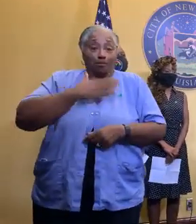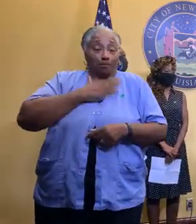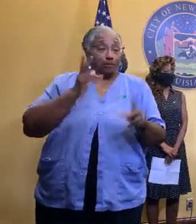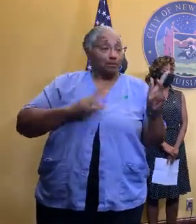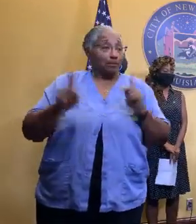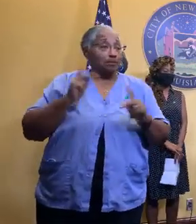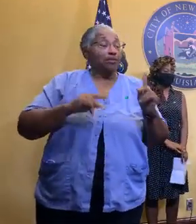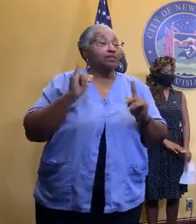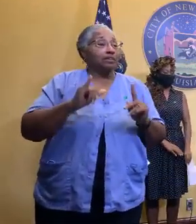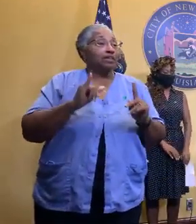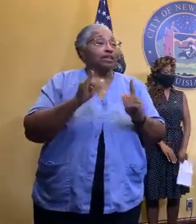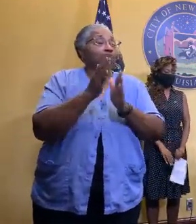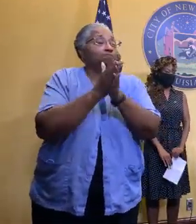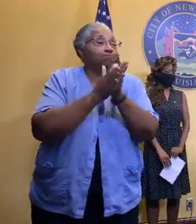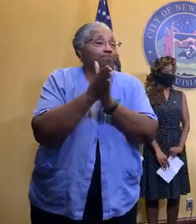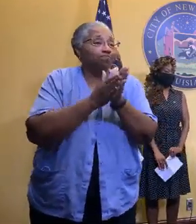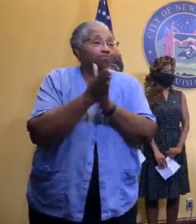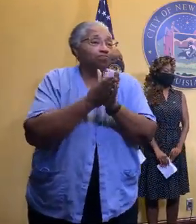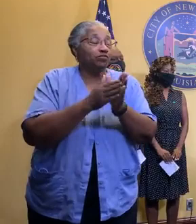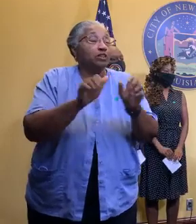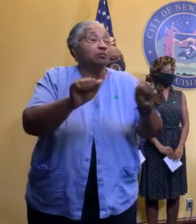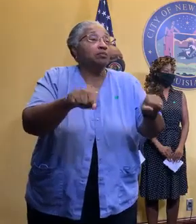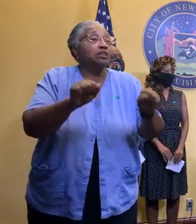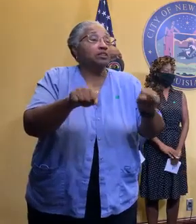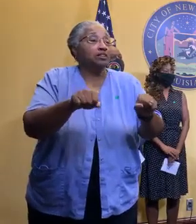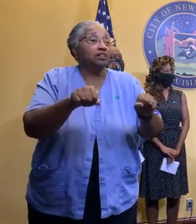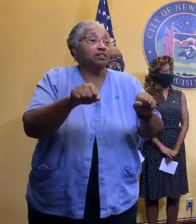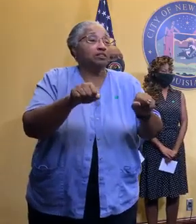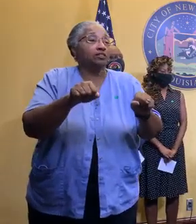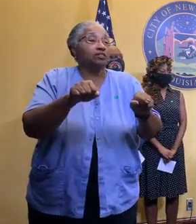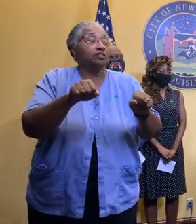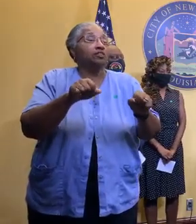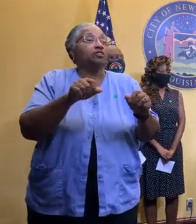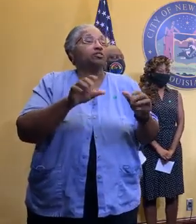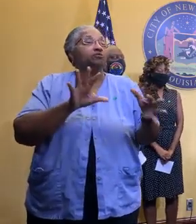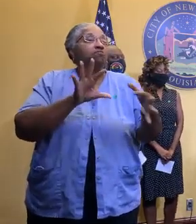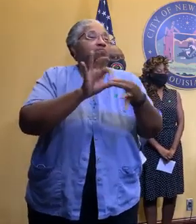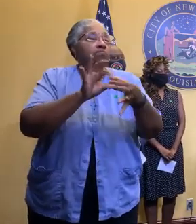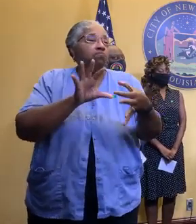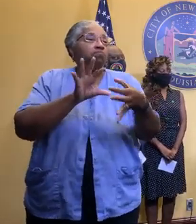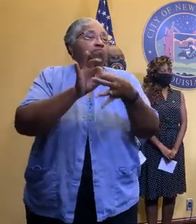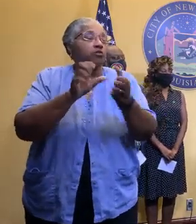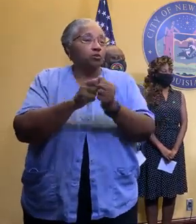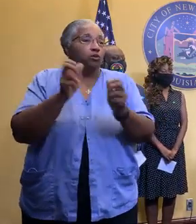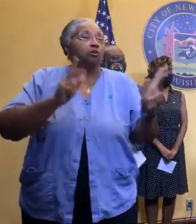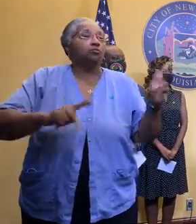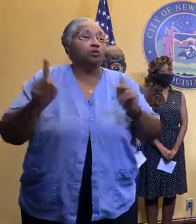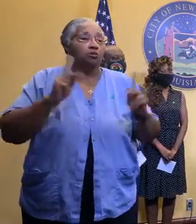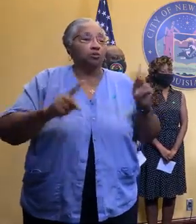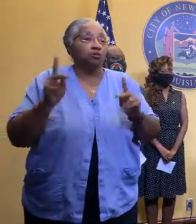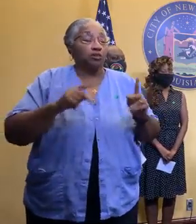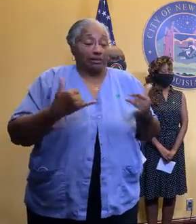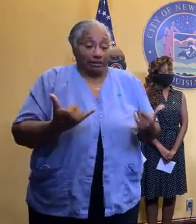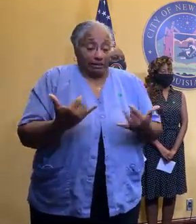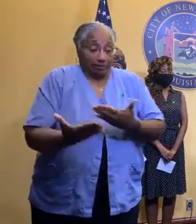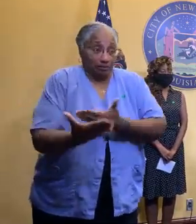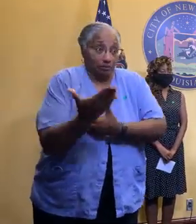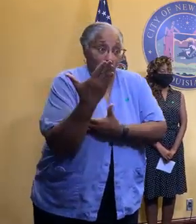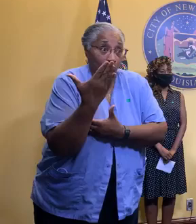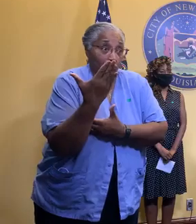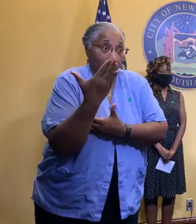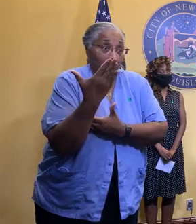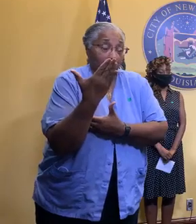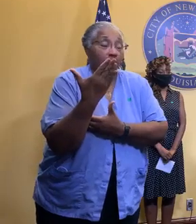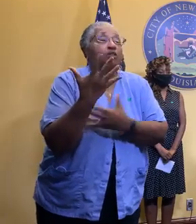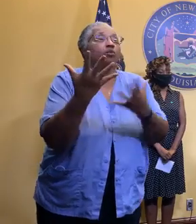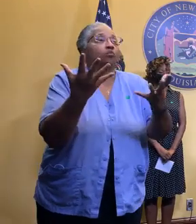of empathy is the ability to meet people where they are. And what we're talking about this morning is being able to meet